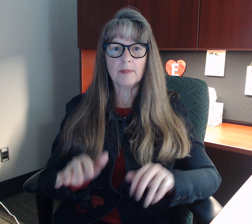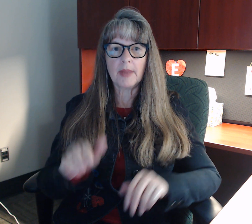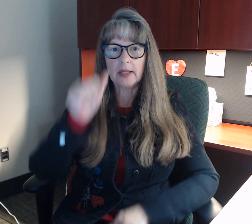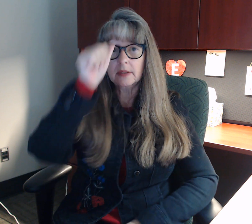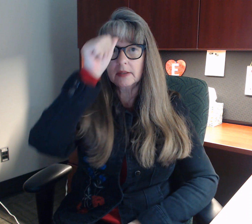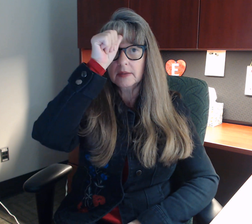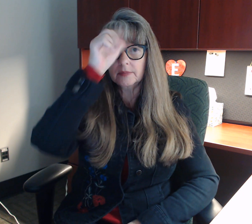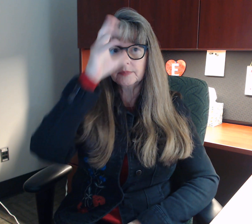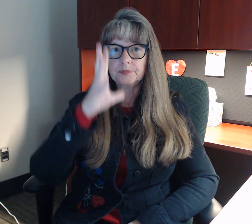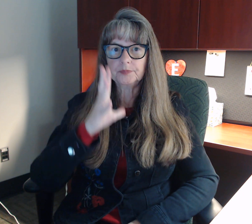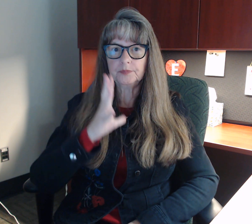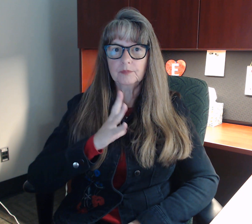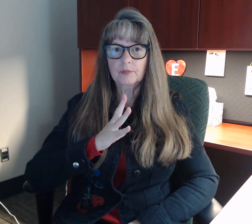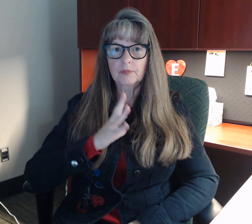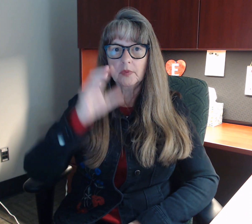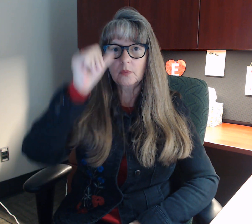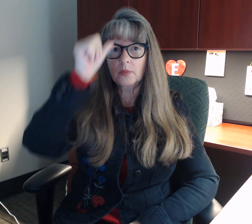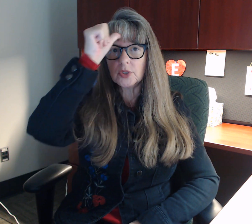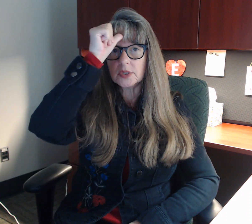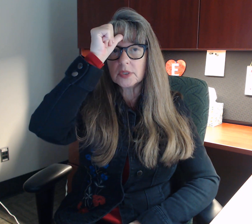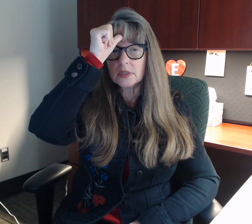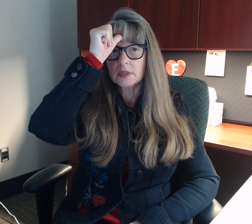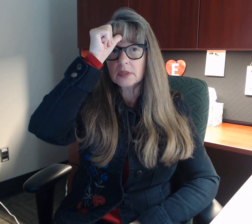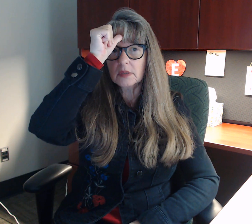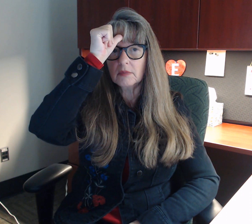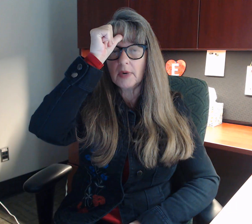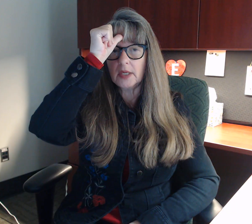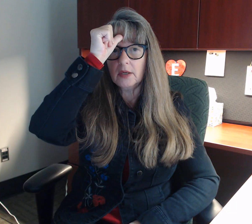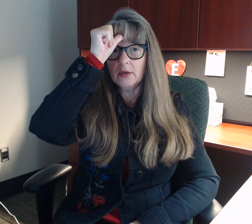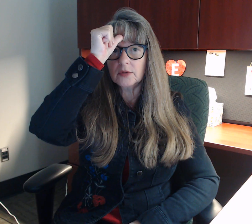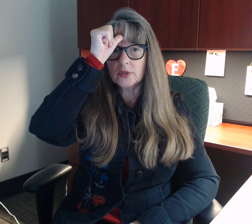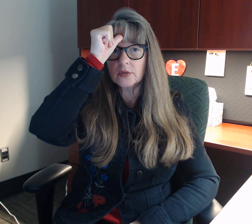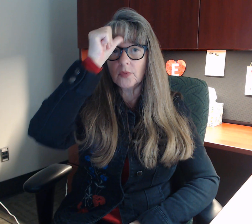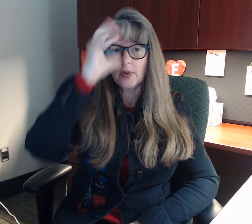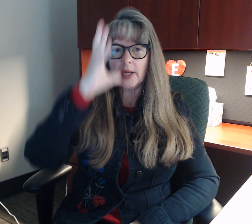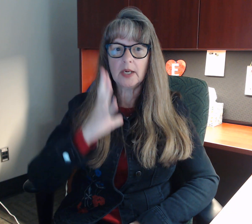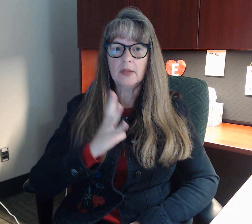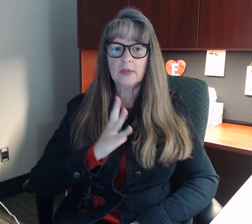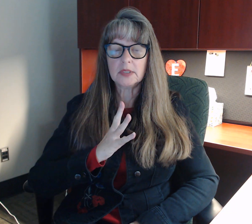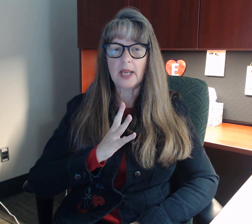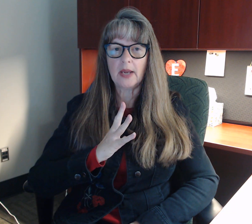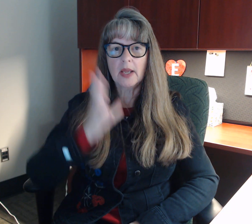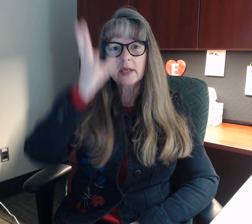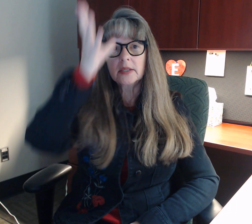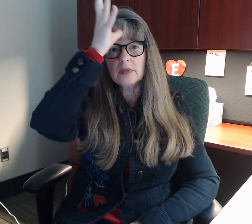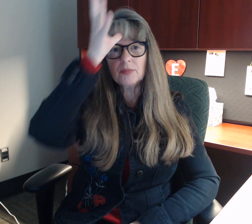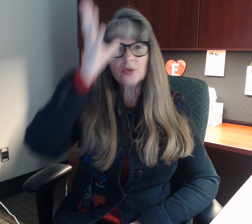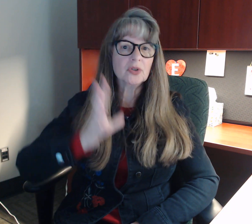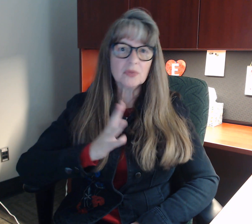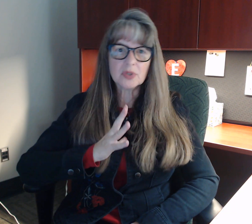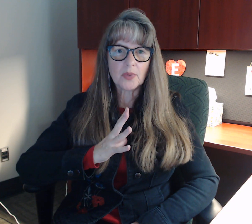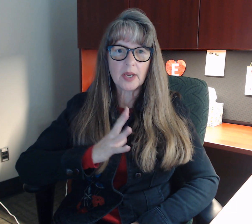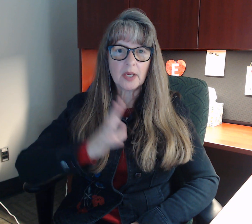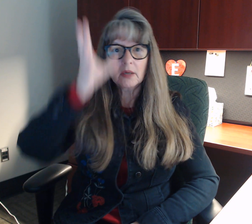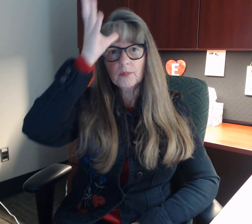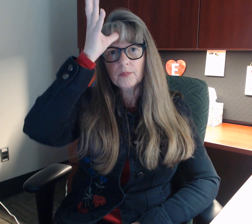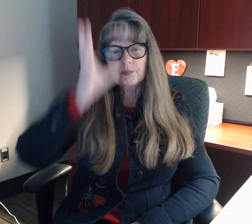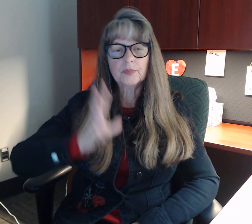man, which is right here to the forehead and then down. Sometimes you can do this way. It